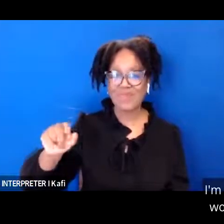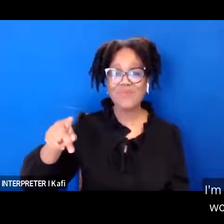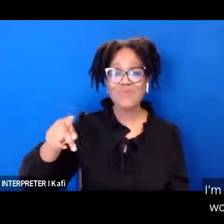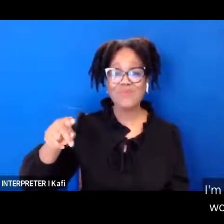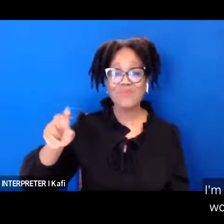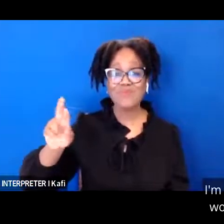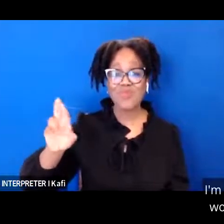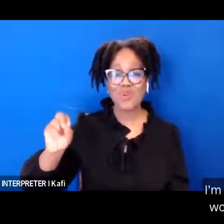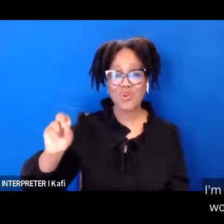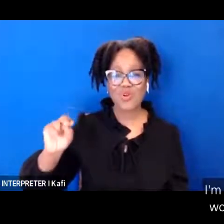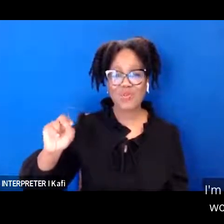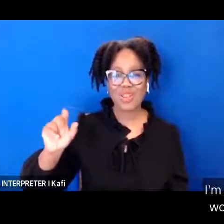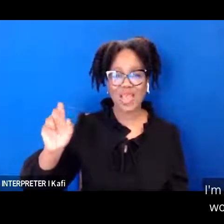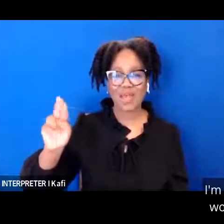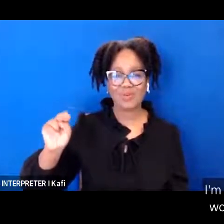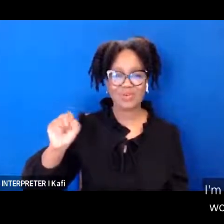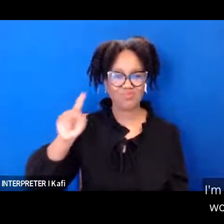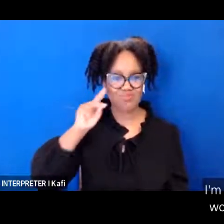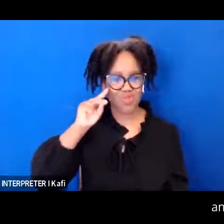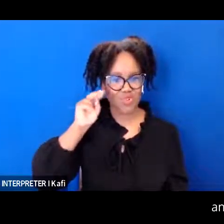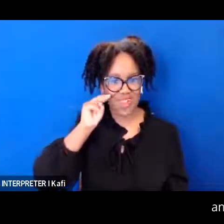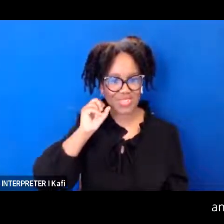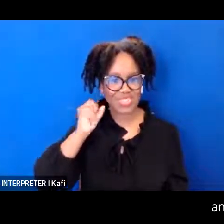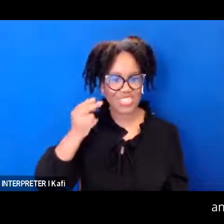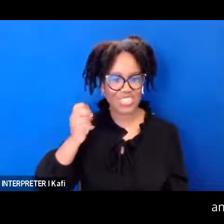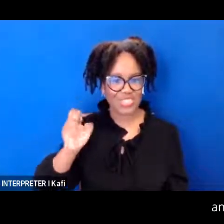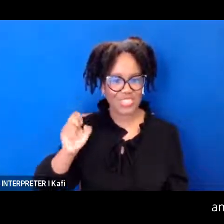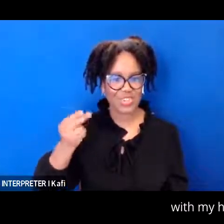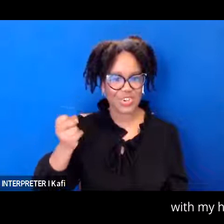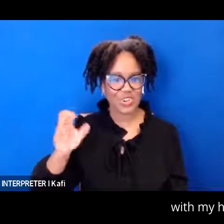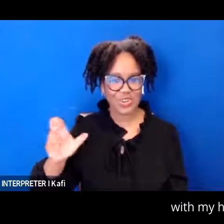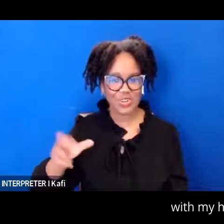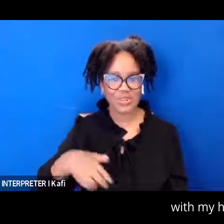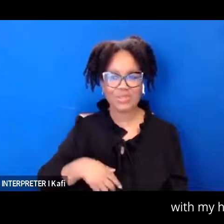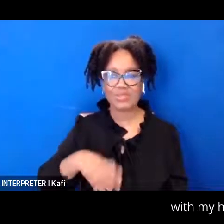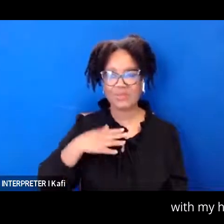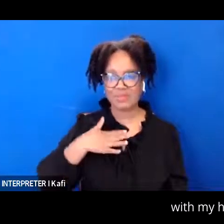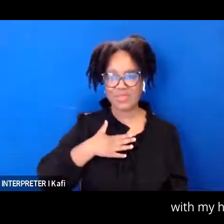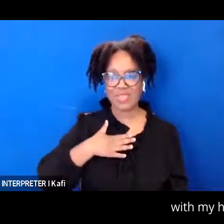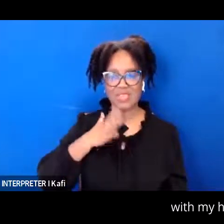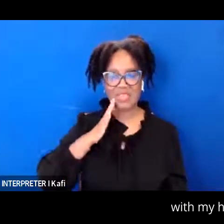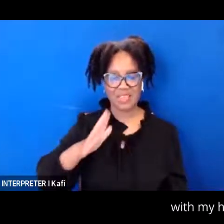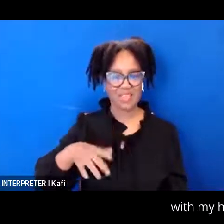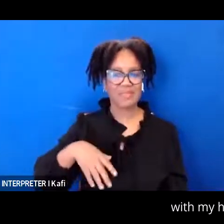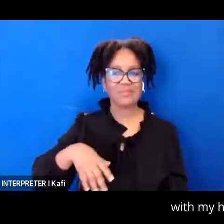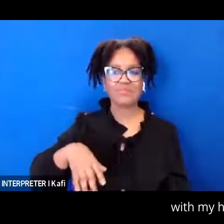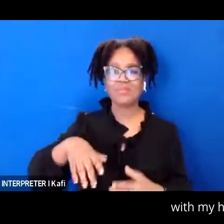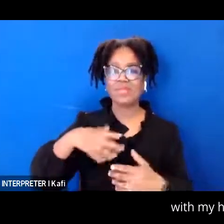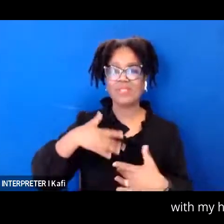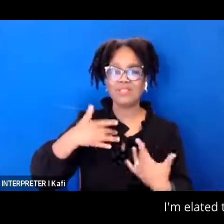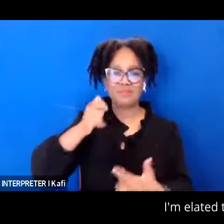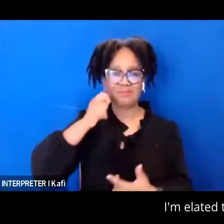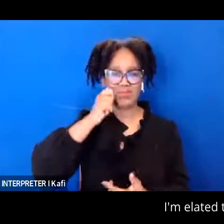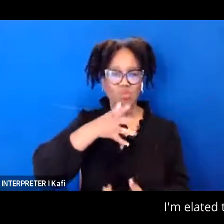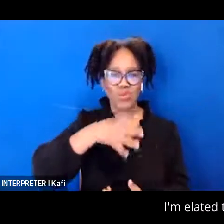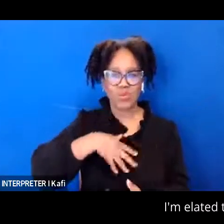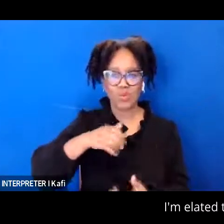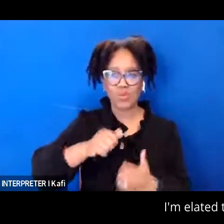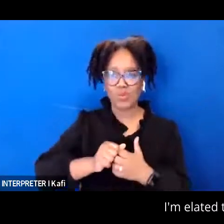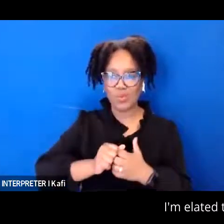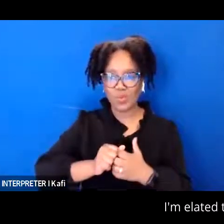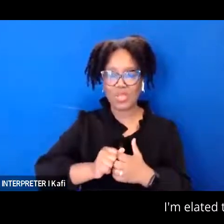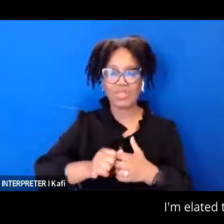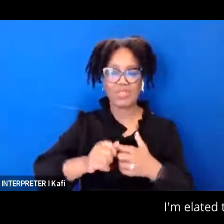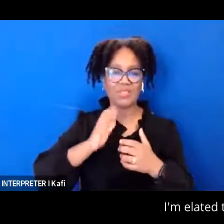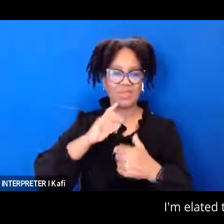middle-aged biracial woman wearing glasses and a dark red sweater with my hair pulled back in a ponytail i'm elated to